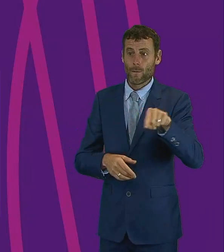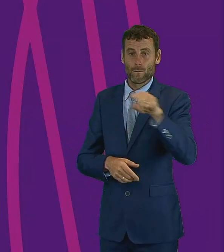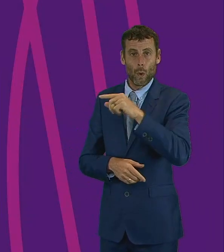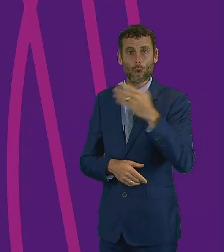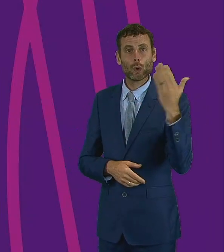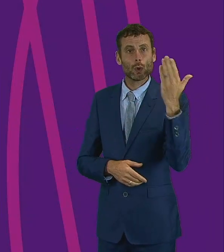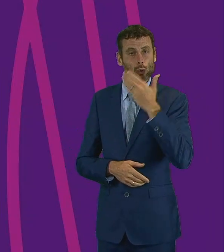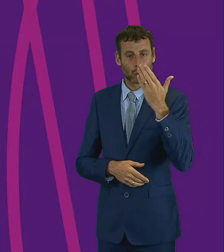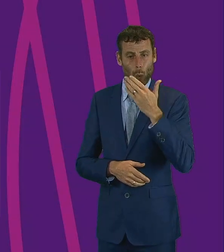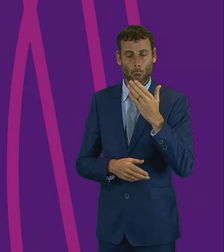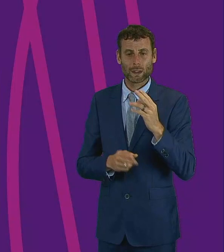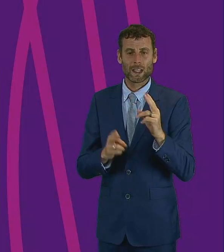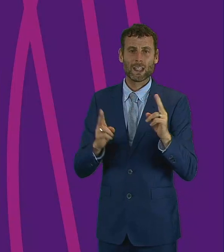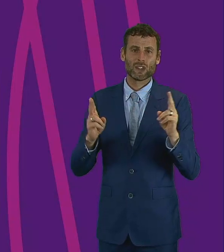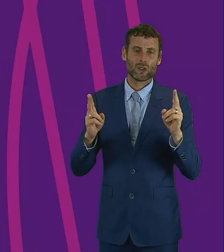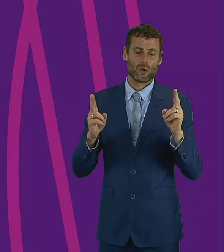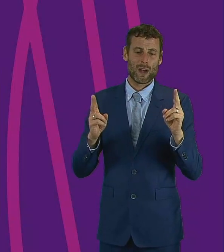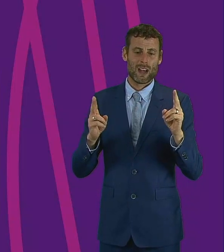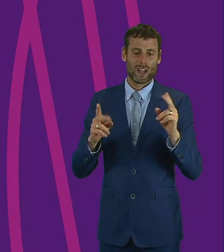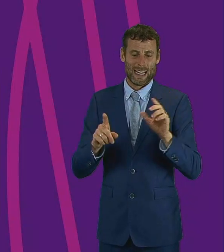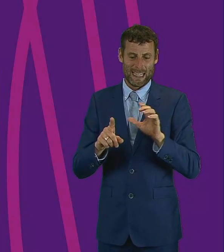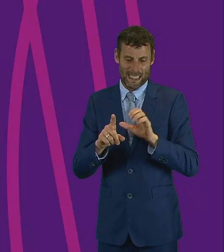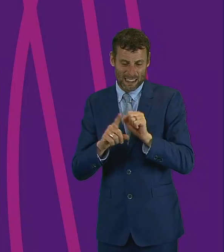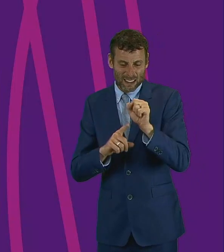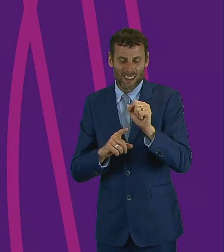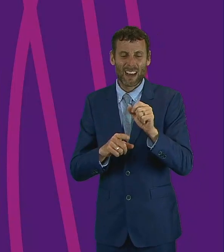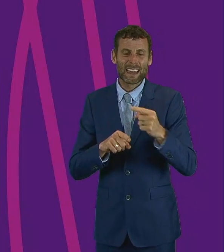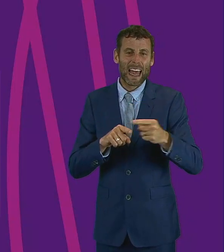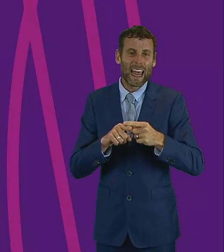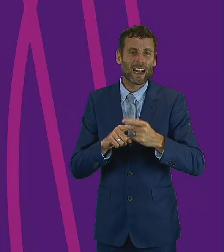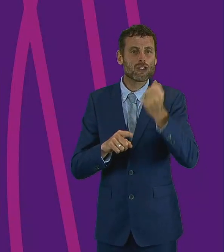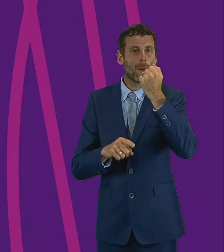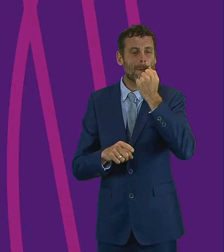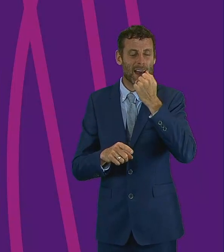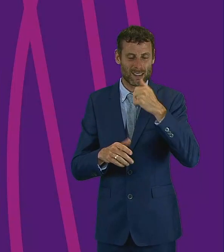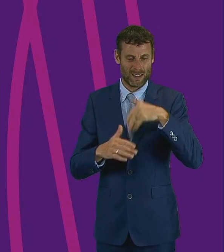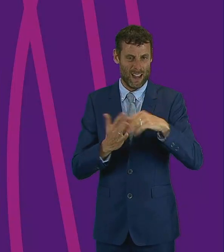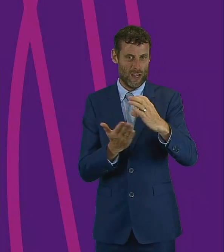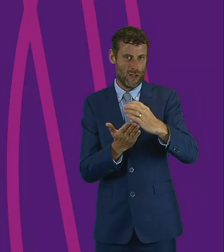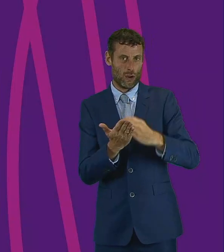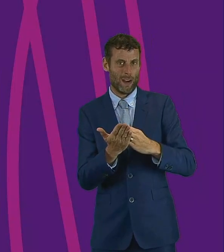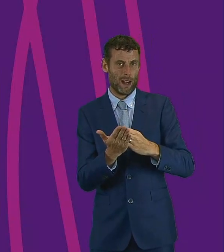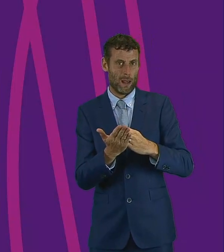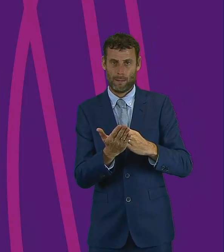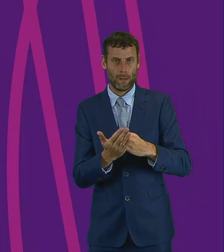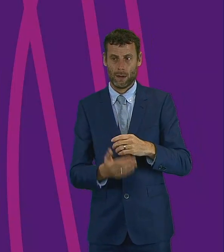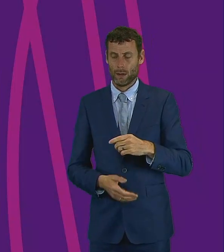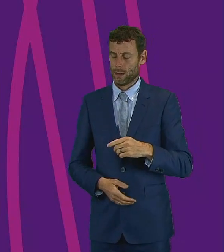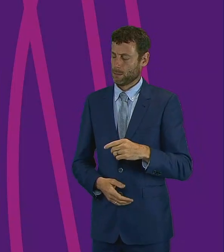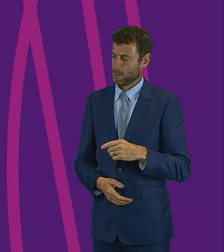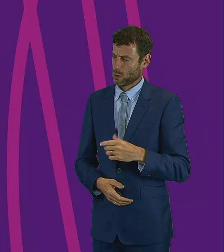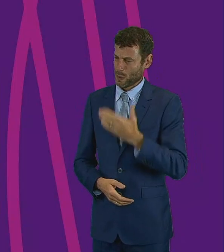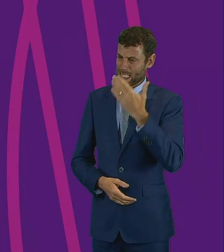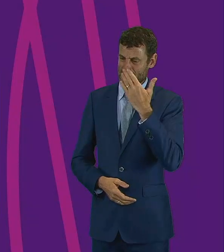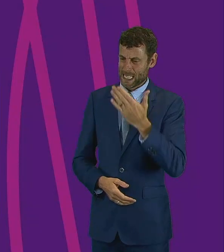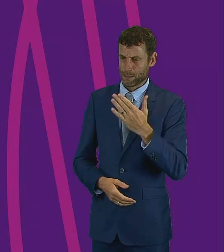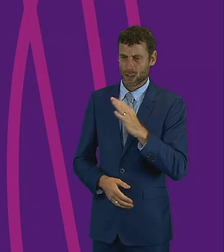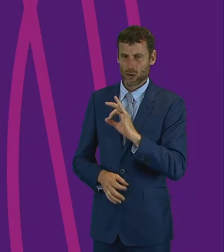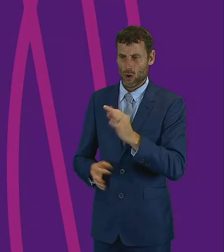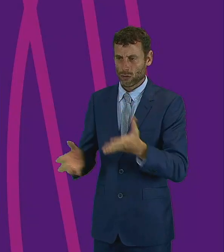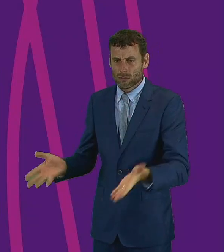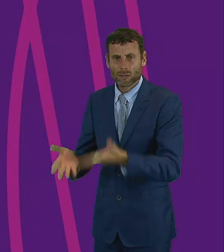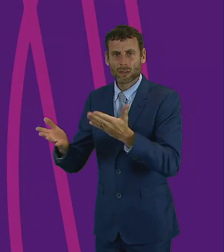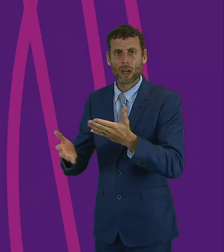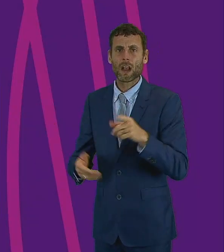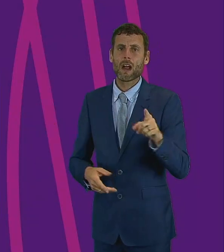in the curriculum in key subjects, including English and maths. Instead of building our pupils back up, this government seems content to accept